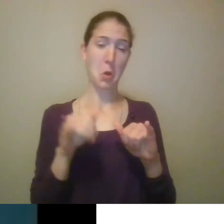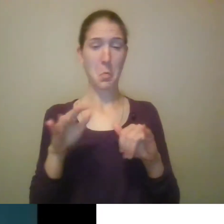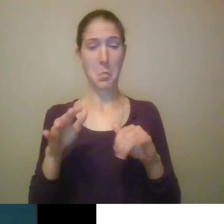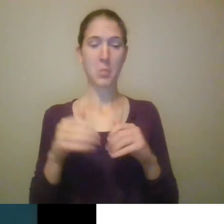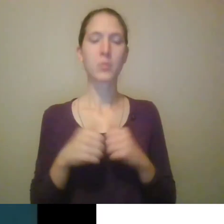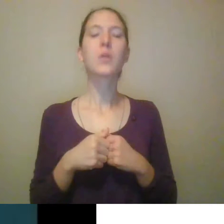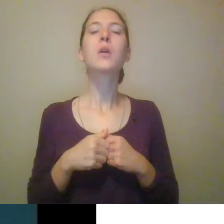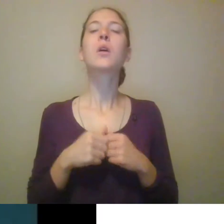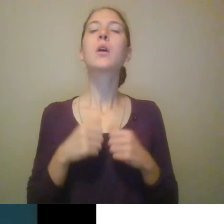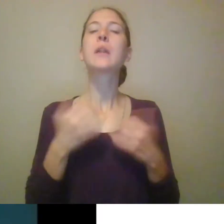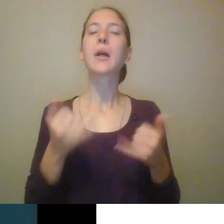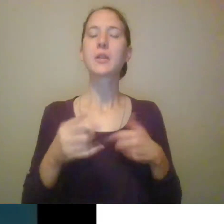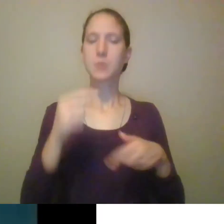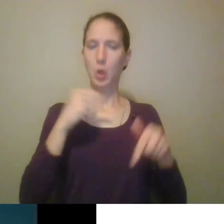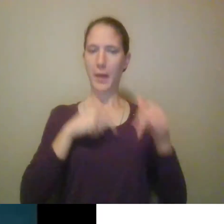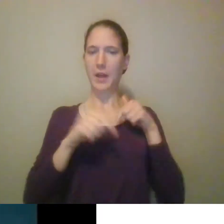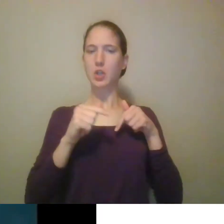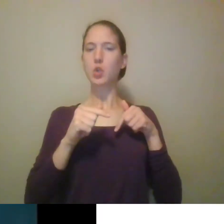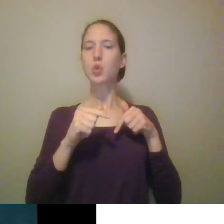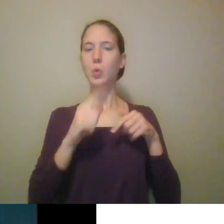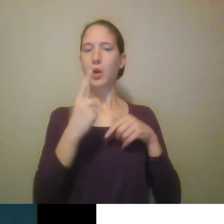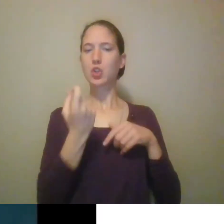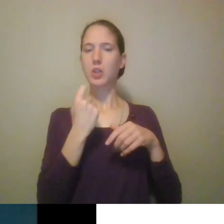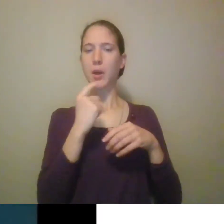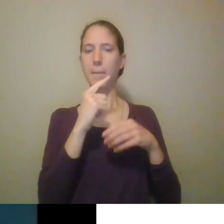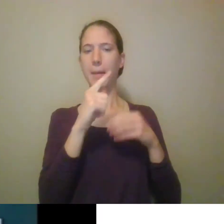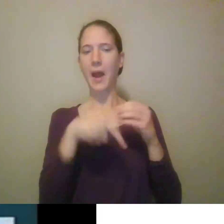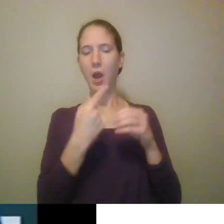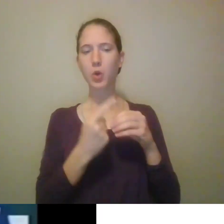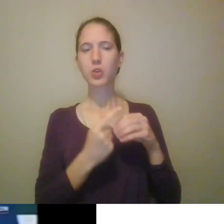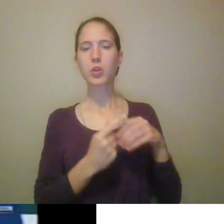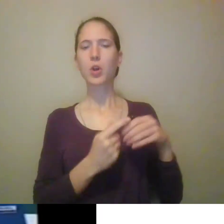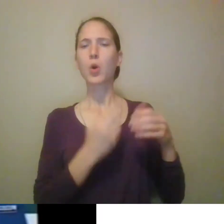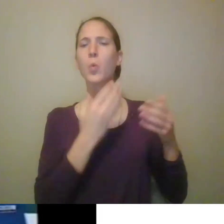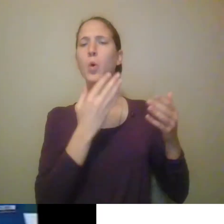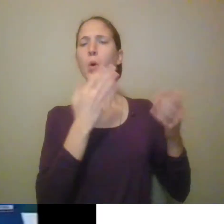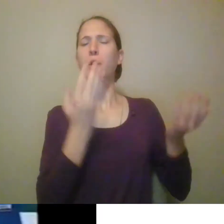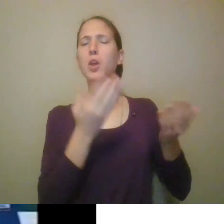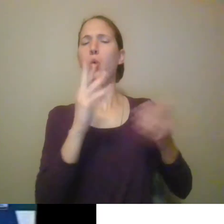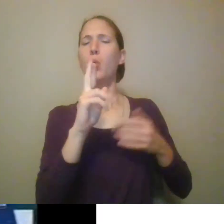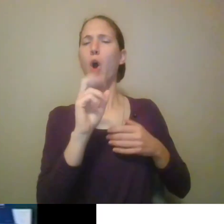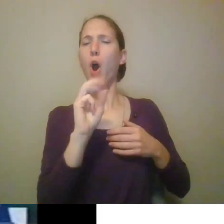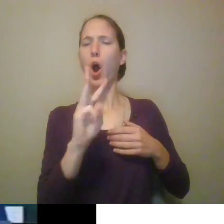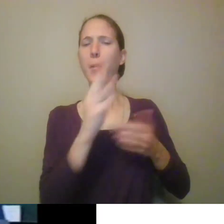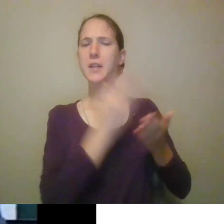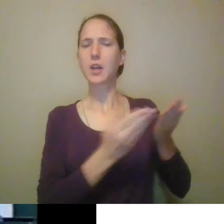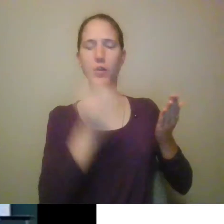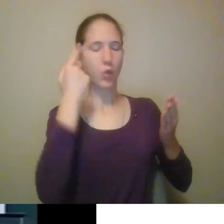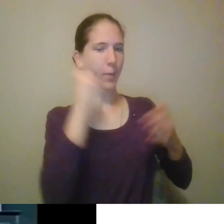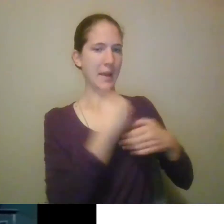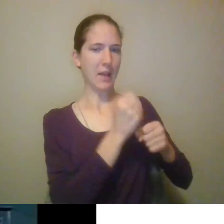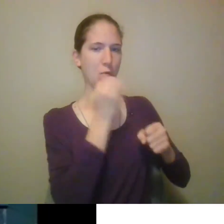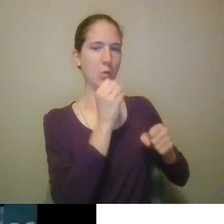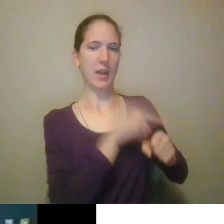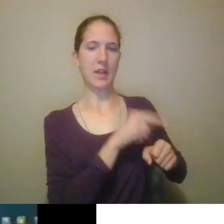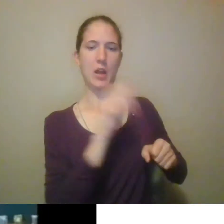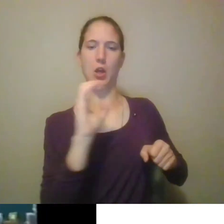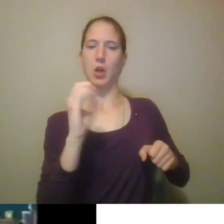All right, but let's go back to the question: the raw materials needed for making food for chloroplasts. Andrew?